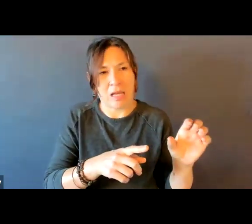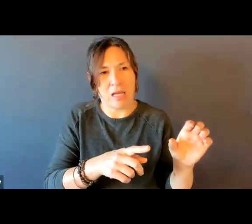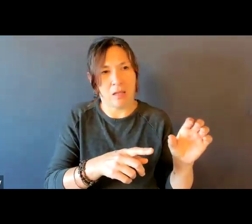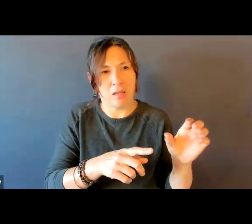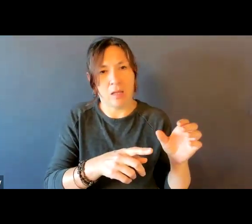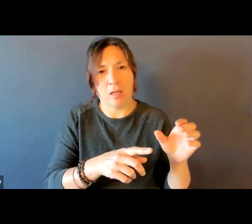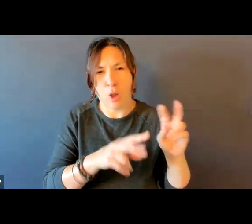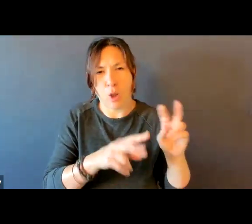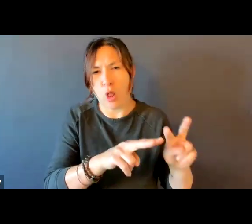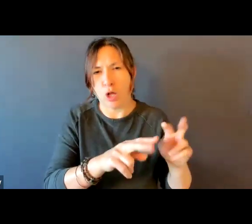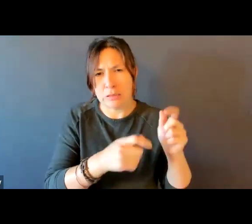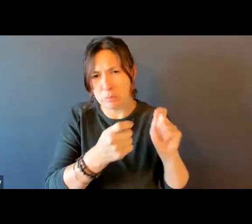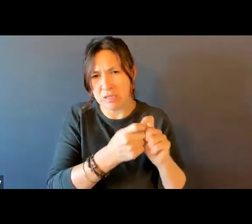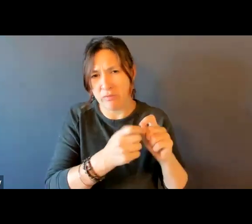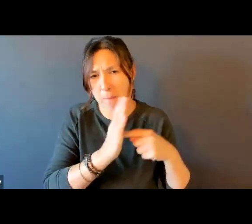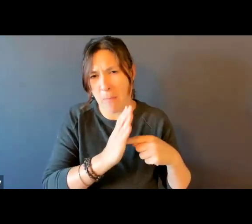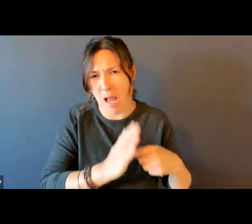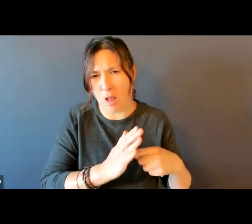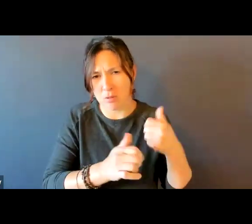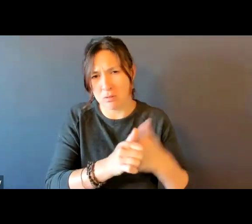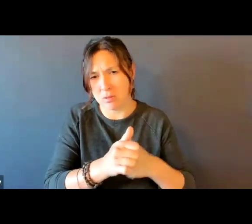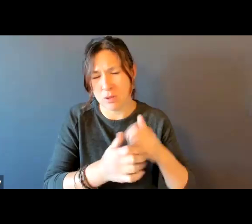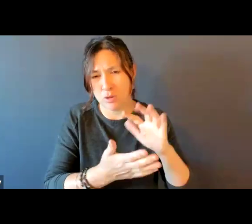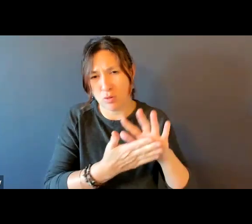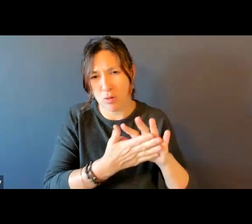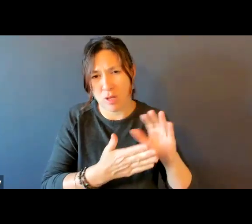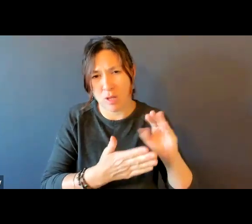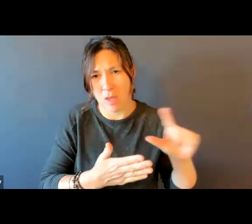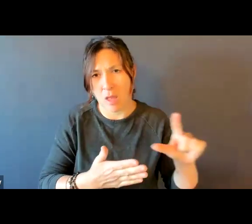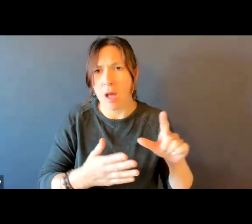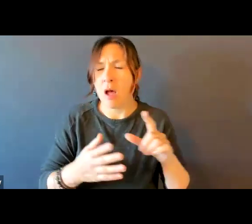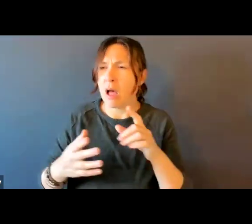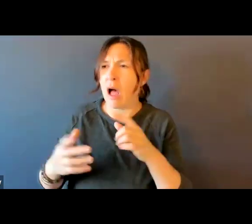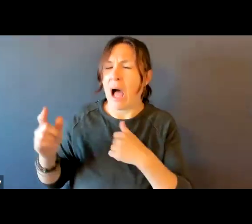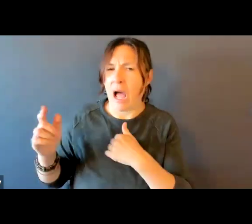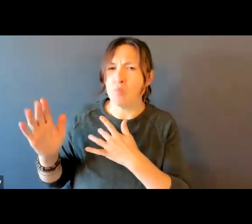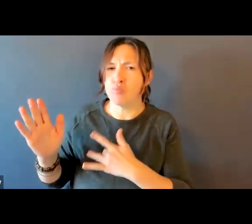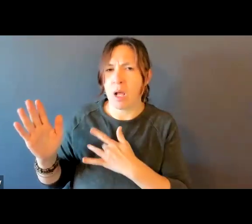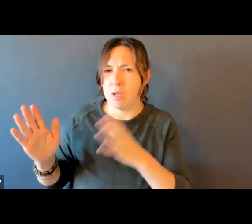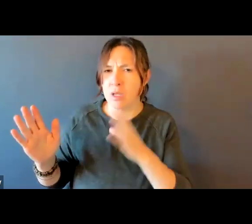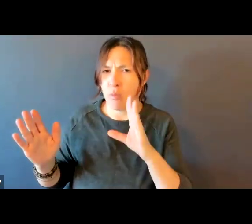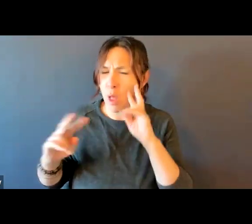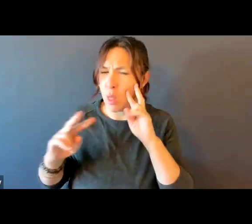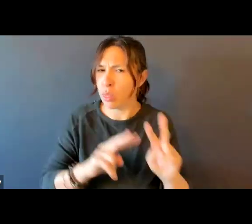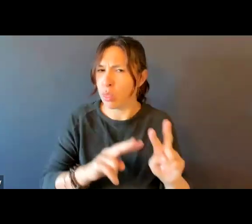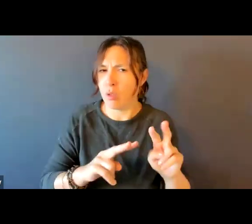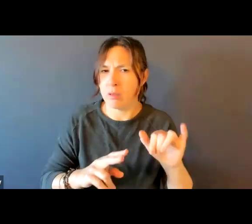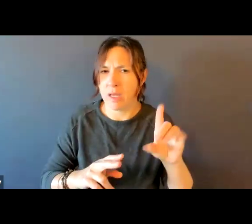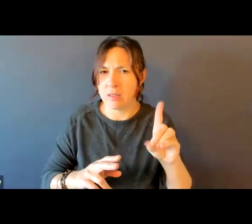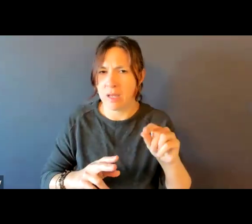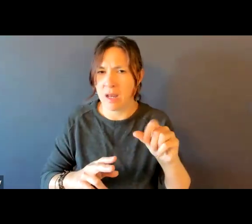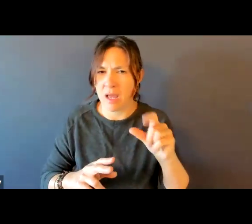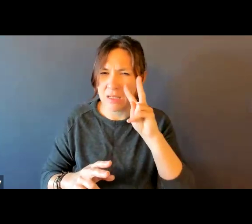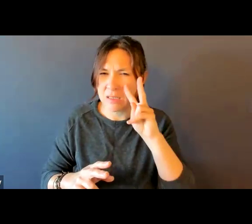will pledge to you that I will try to look at the data in that way and see if there is a pattern that we can learn